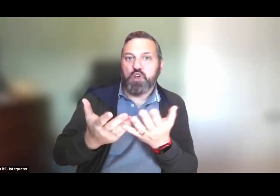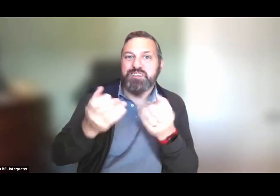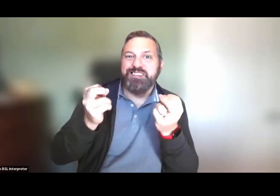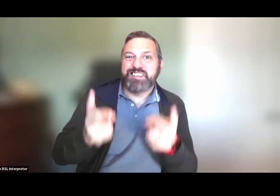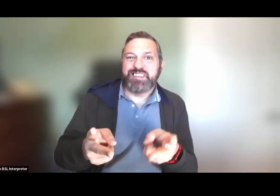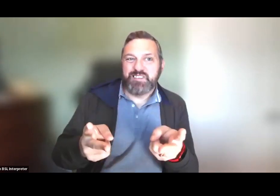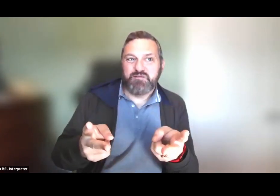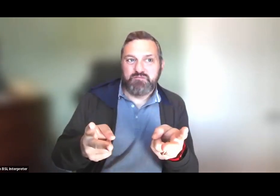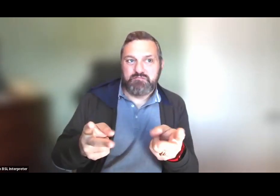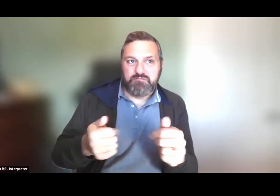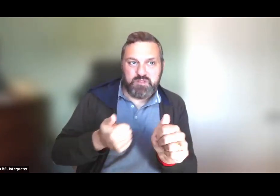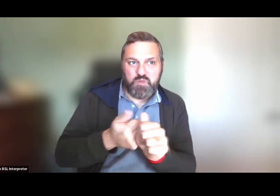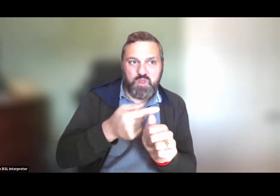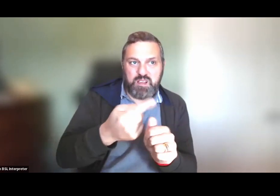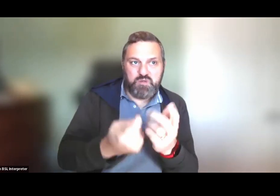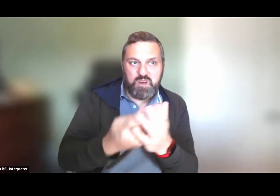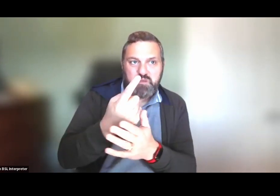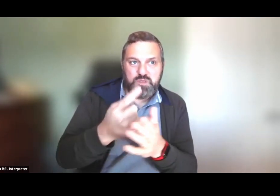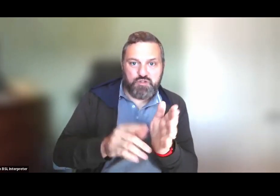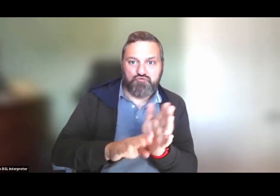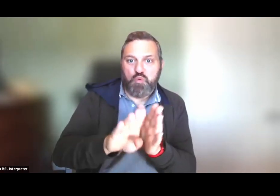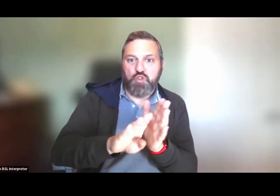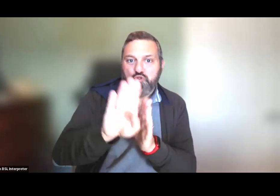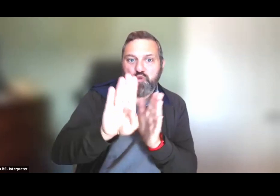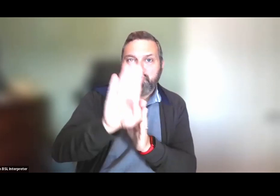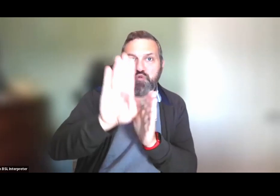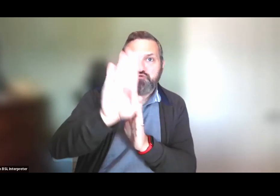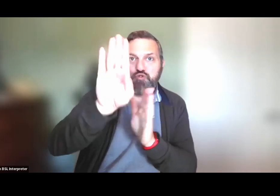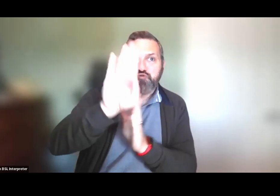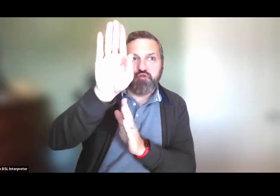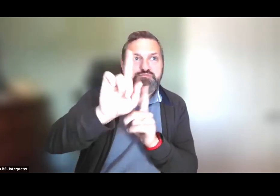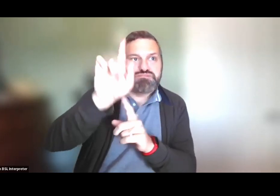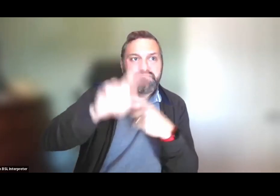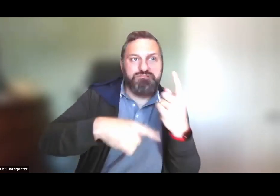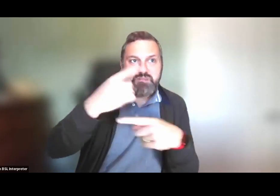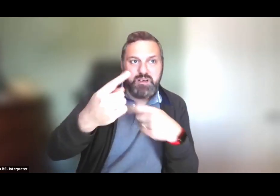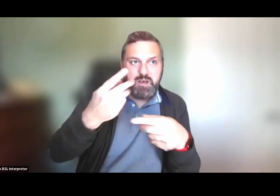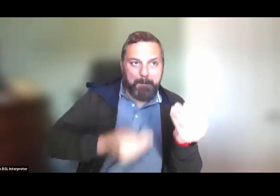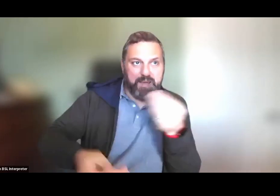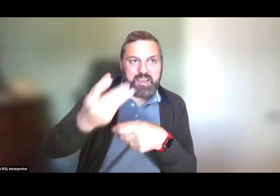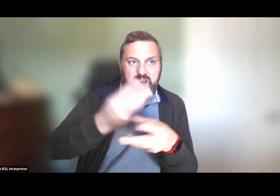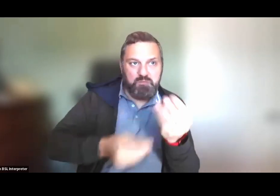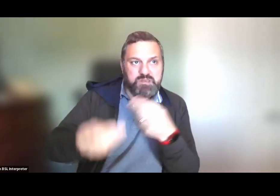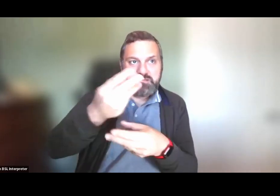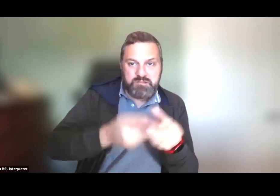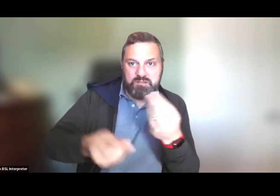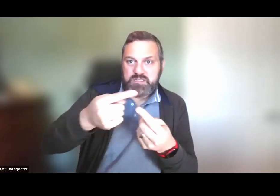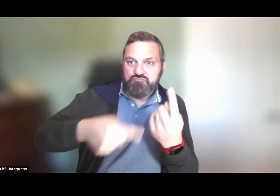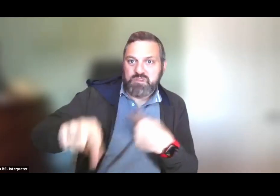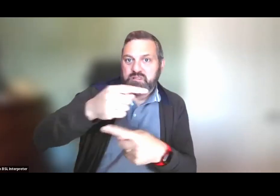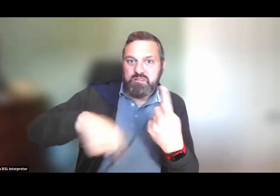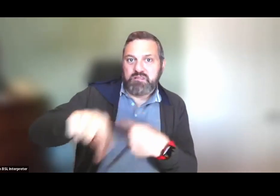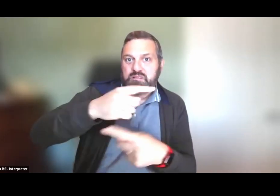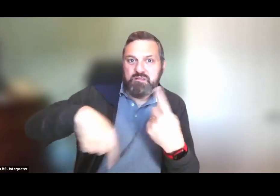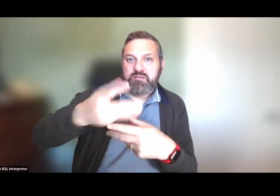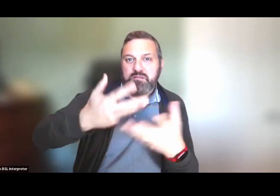happen. So it's the pursuit of endless growth, and it's the idea that money is designed to find a return for itself. And I think that just